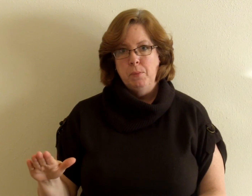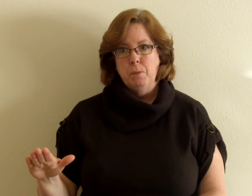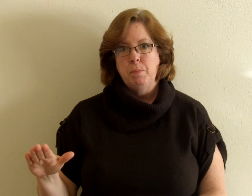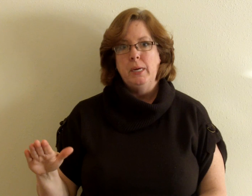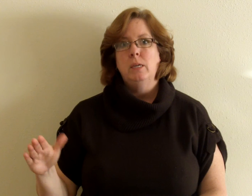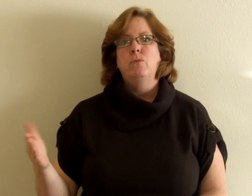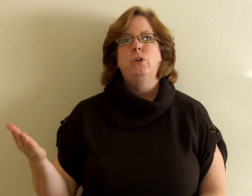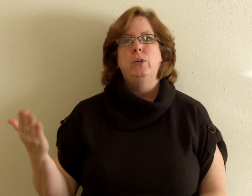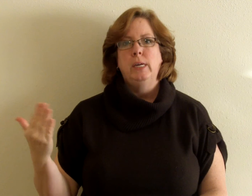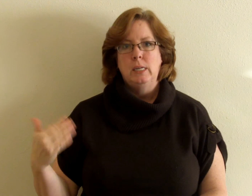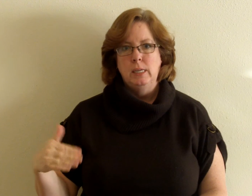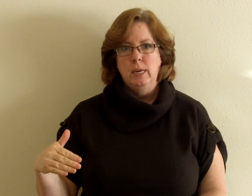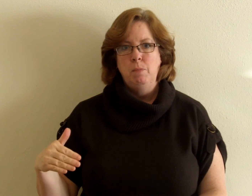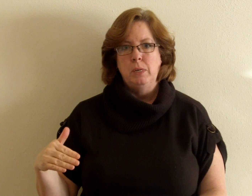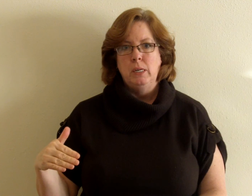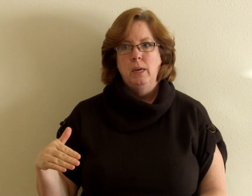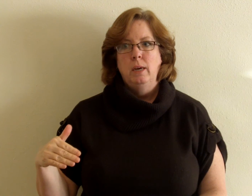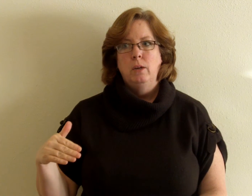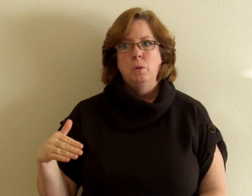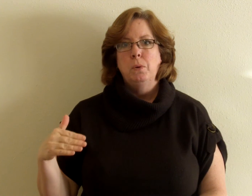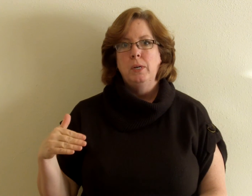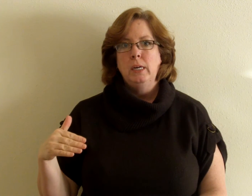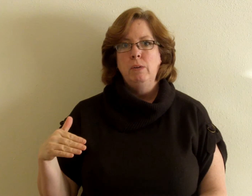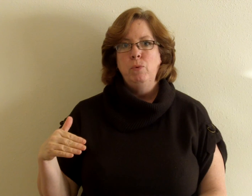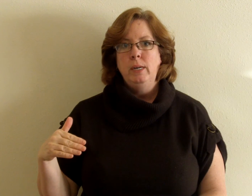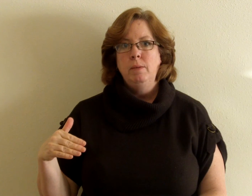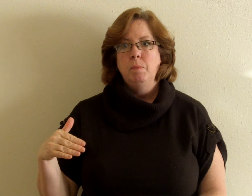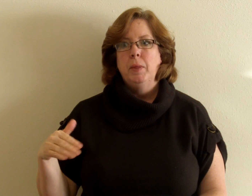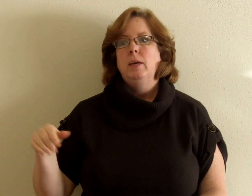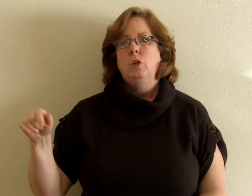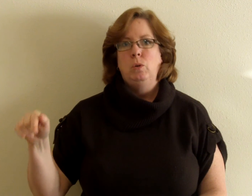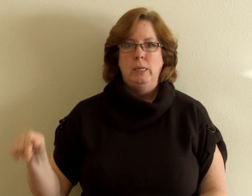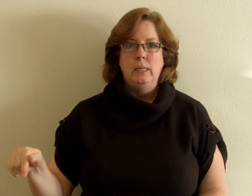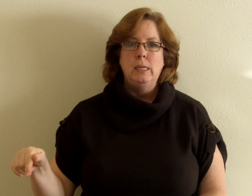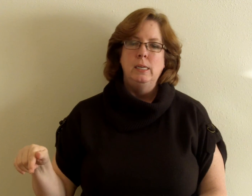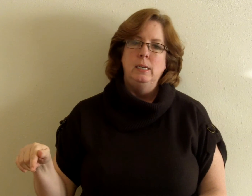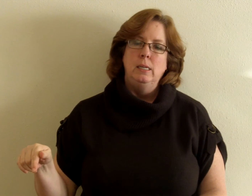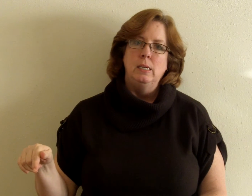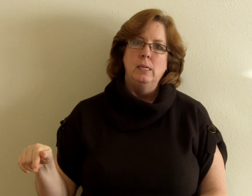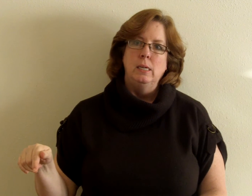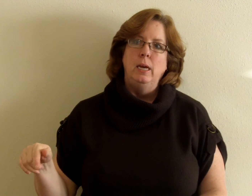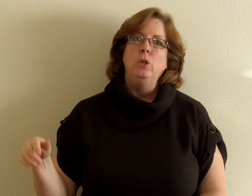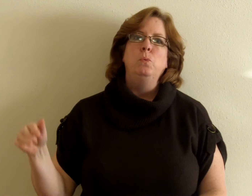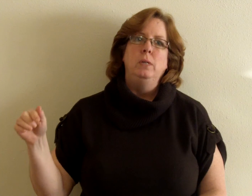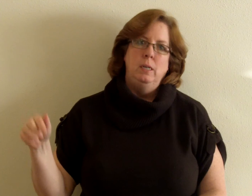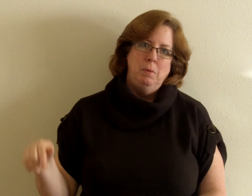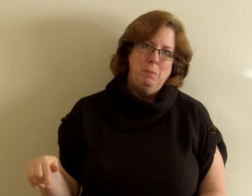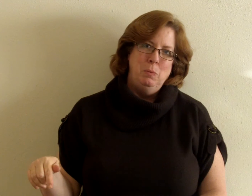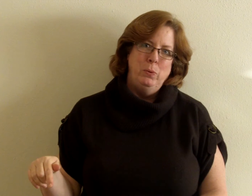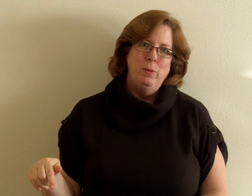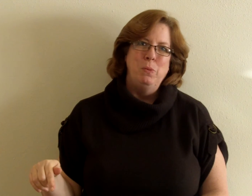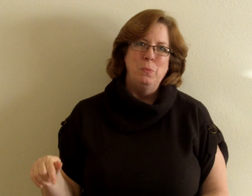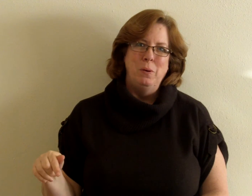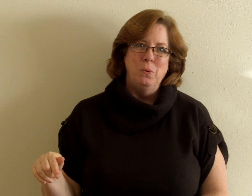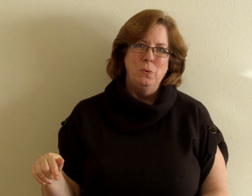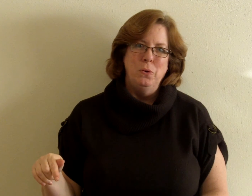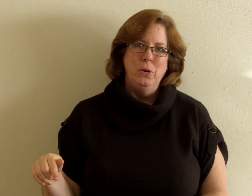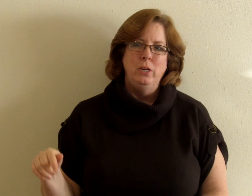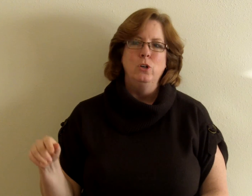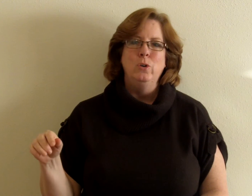paper because for your next assignment, your productive one, you need these sentences, and you will need to be able to put them in the right word order, and you're going to